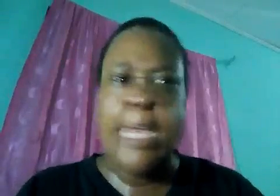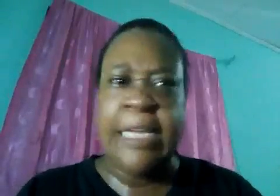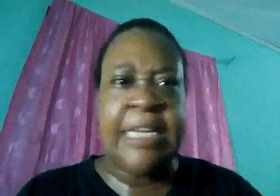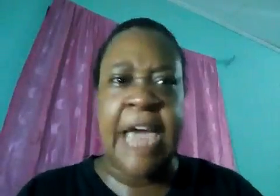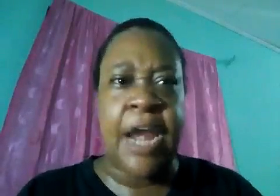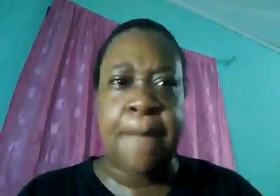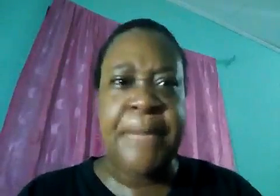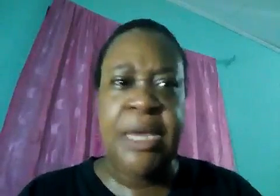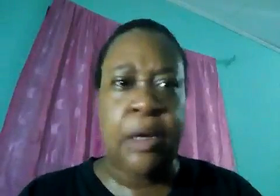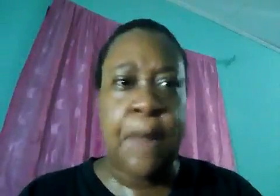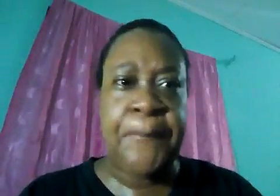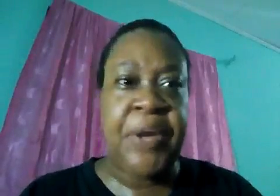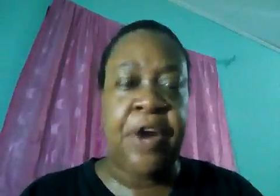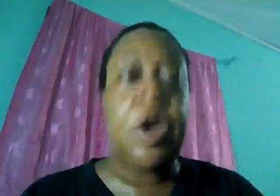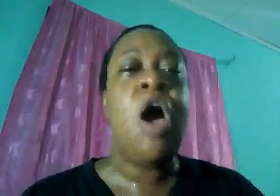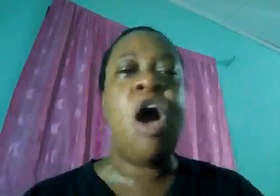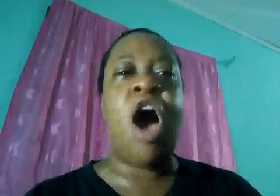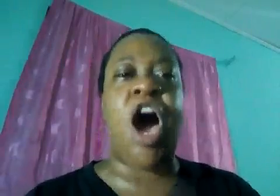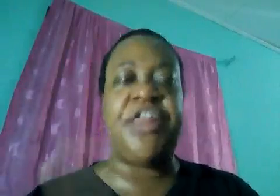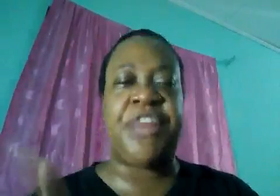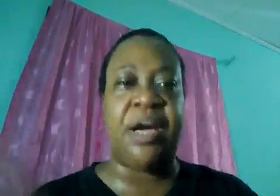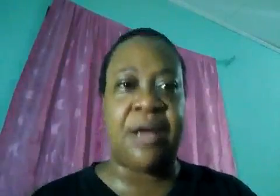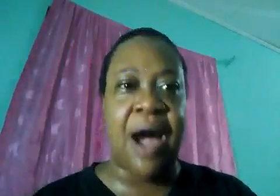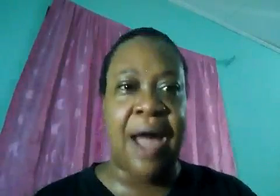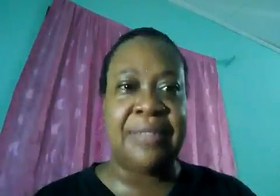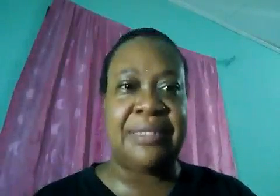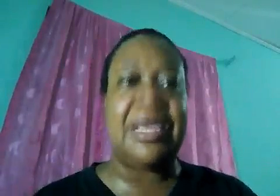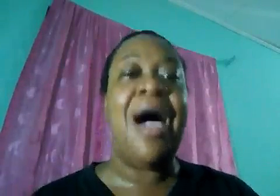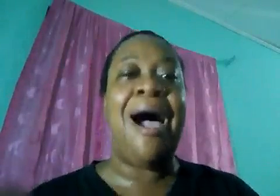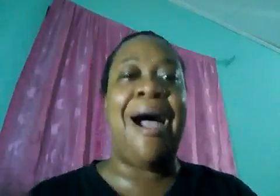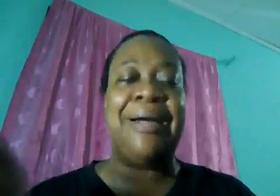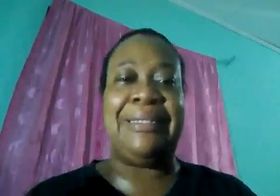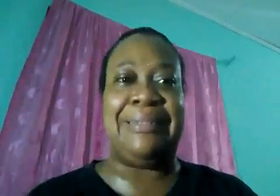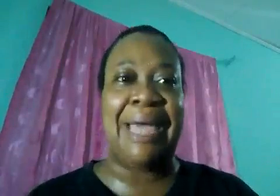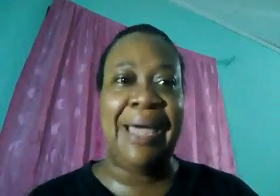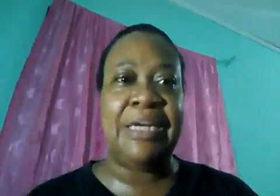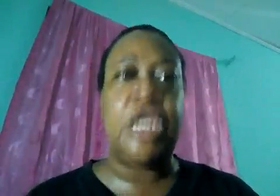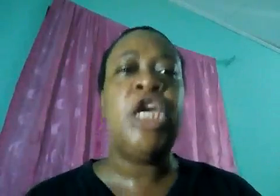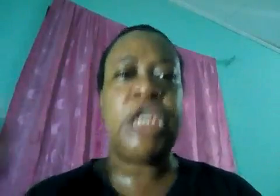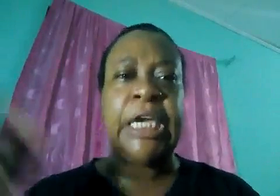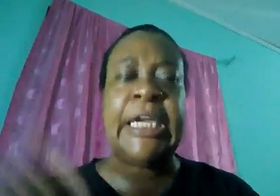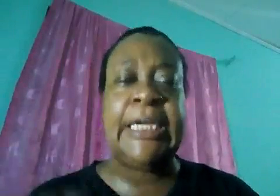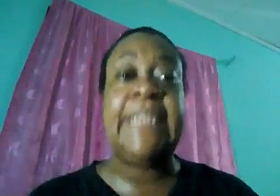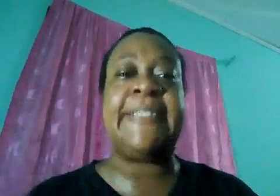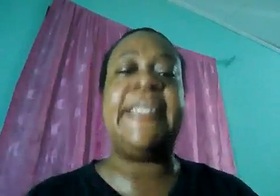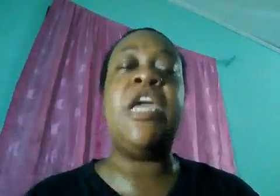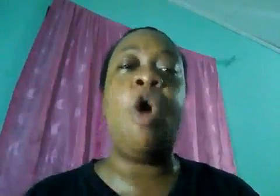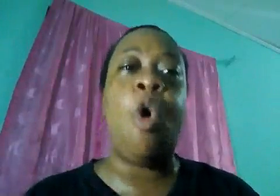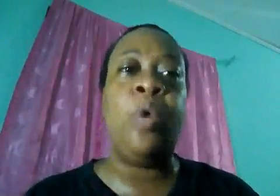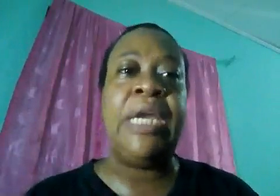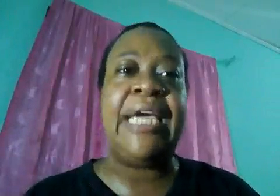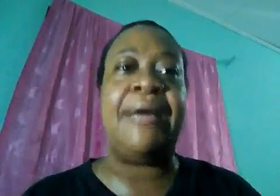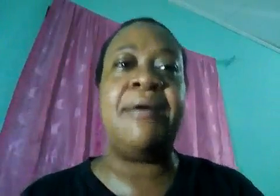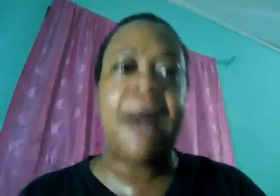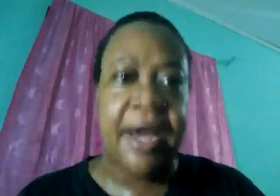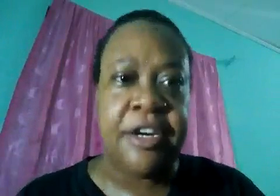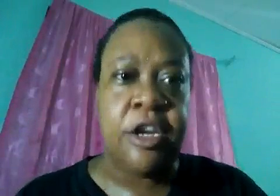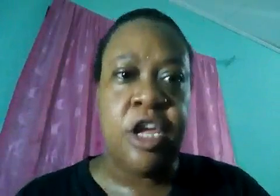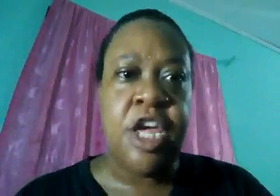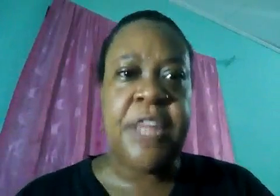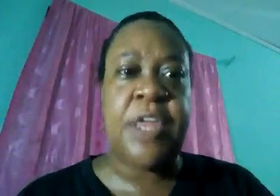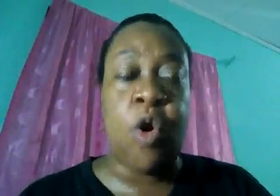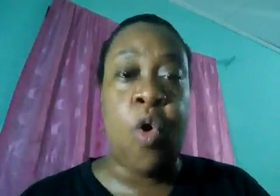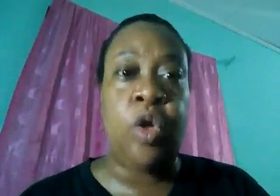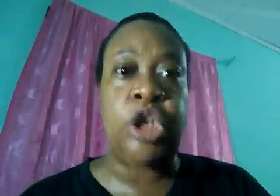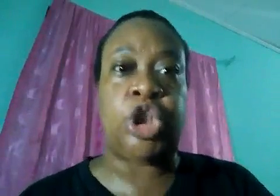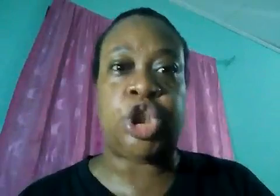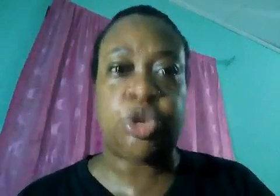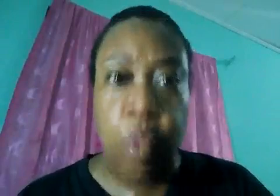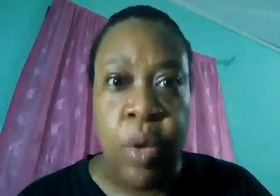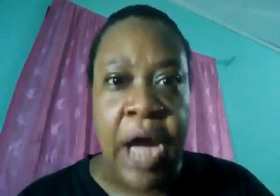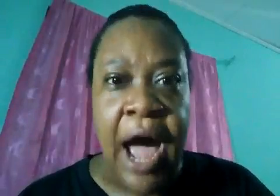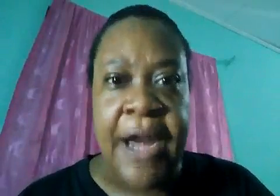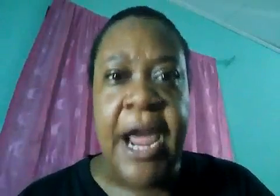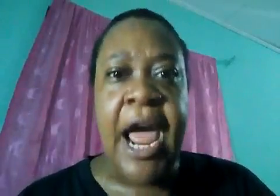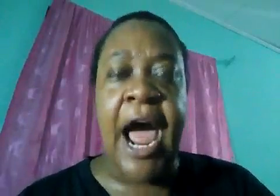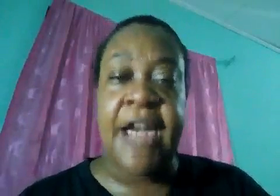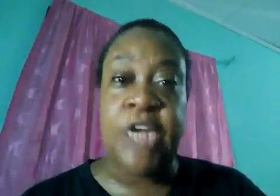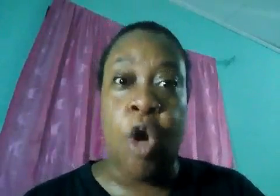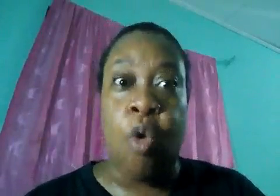be compared. Other gods are dead. He is the only God, the only true God, and the only